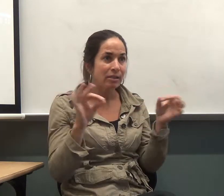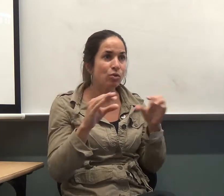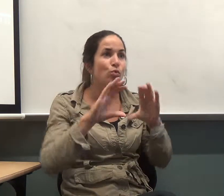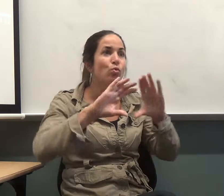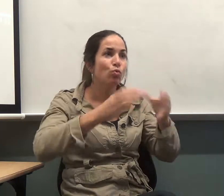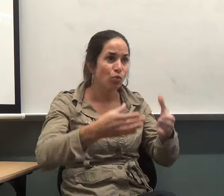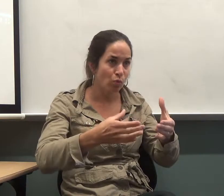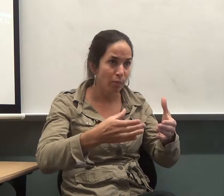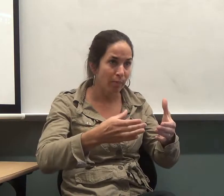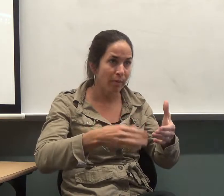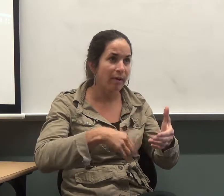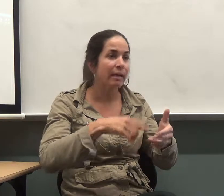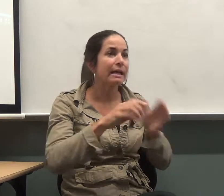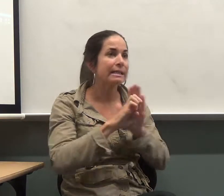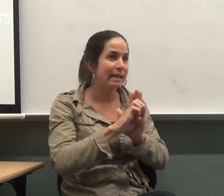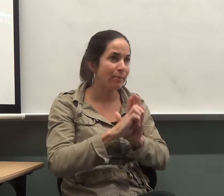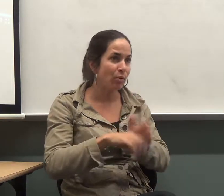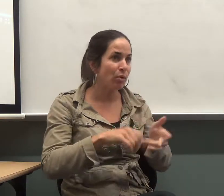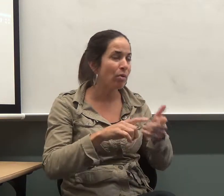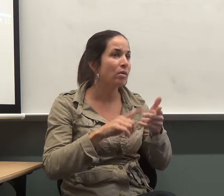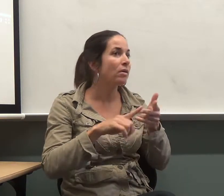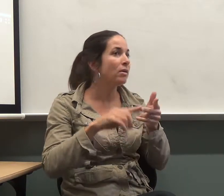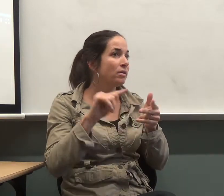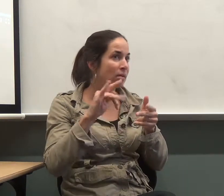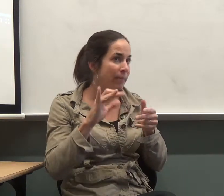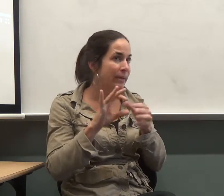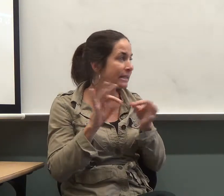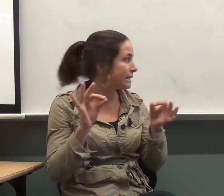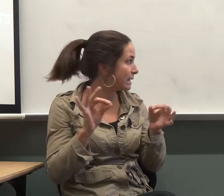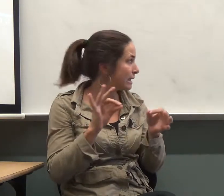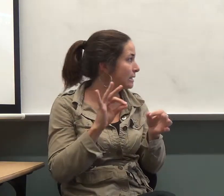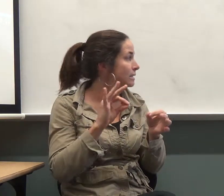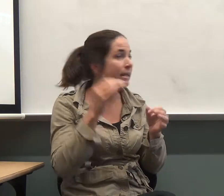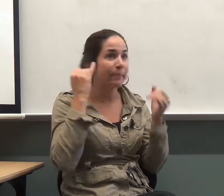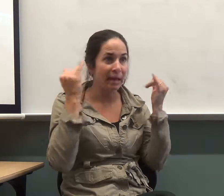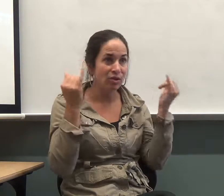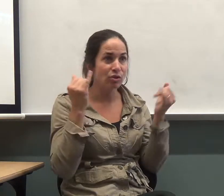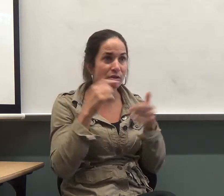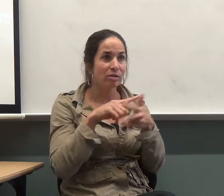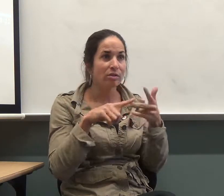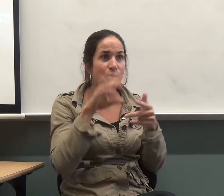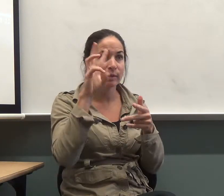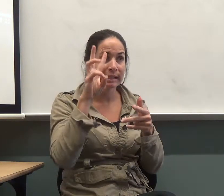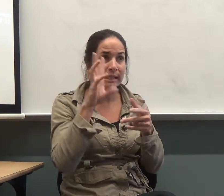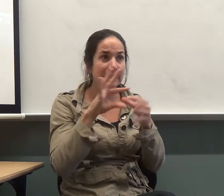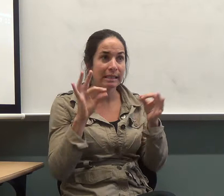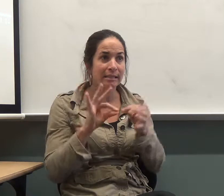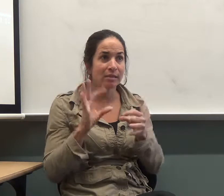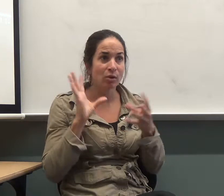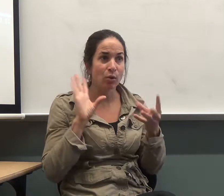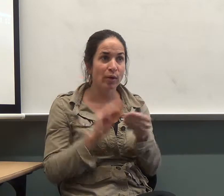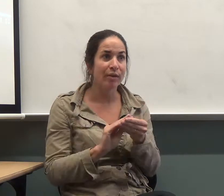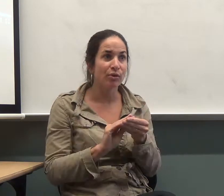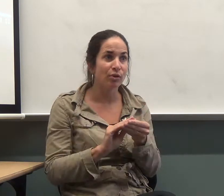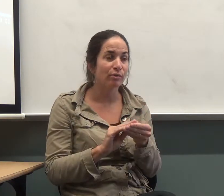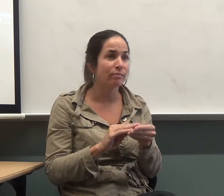backwards. That's, Okay, so I hope you guys have a good weekend. I will see you guys on Wednesday. you want to finish the rest of the working